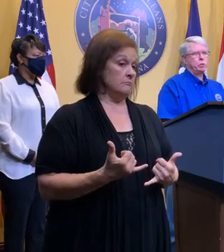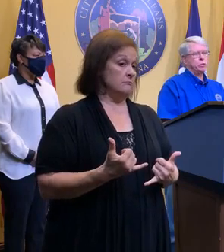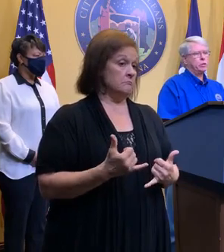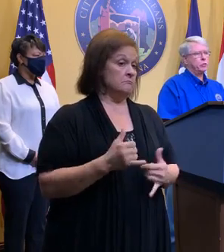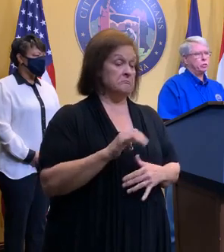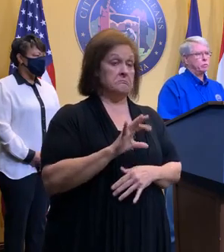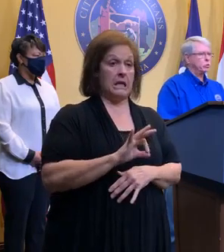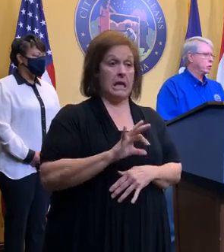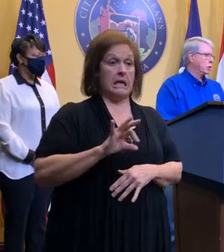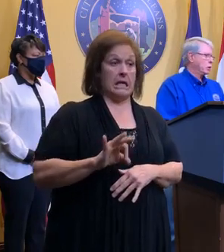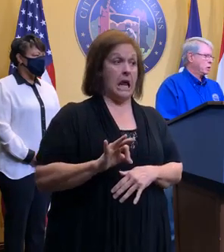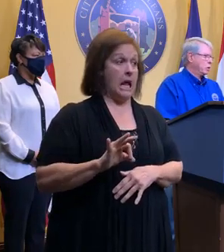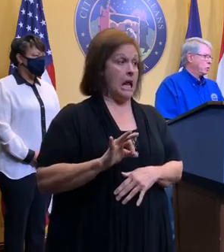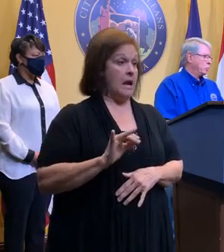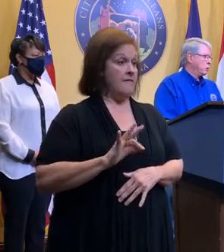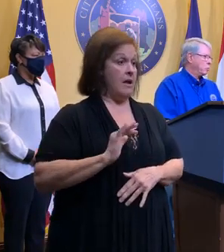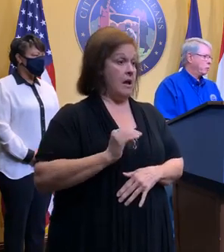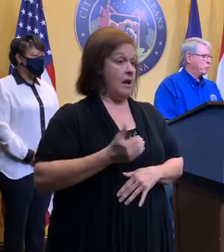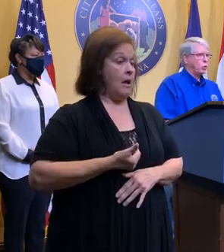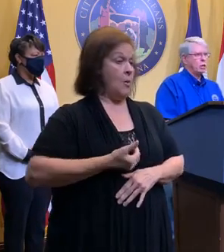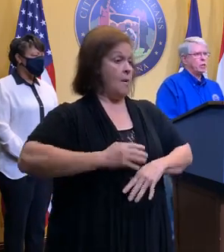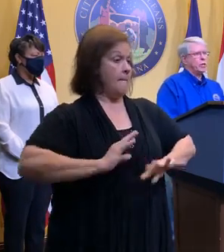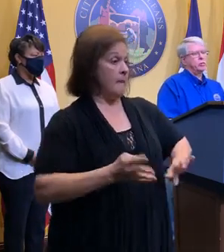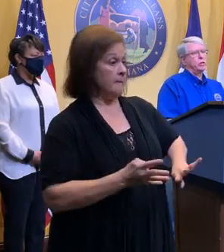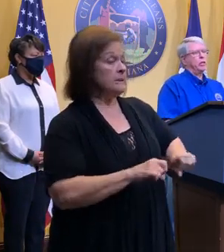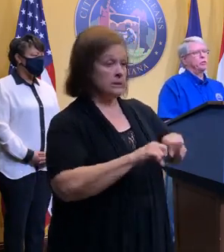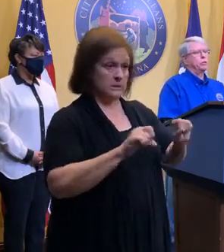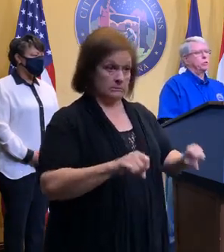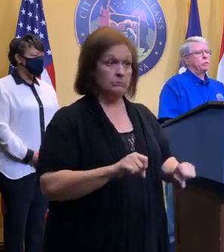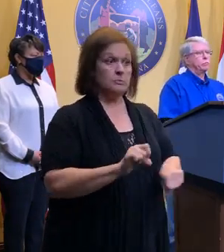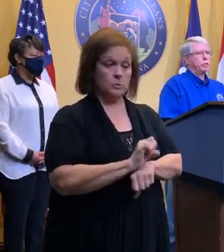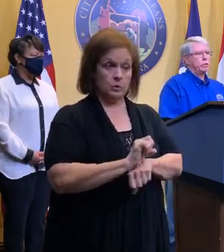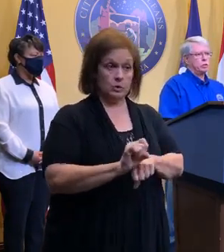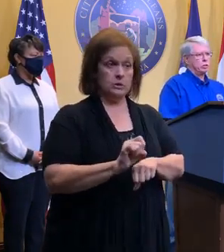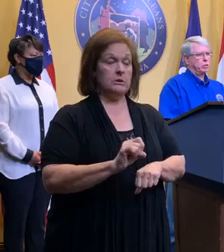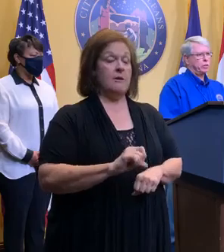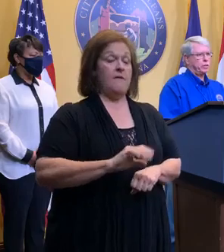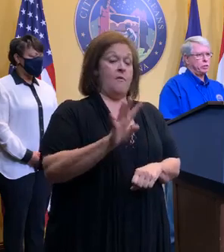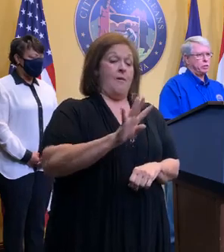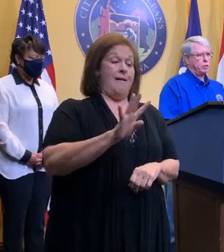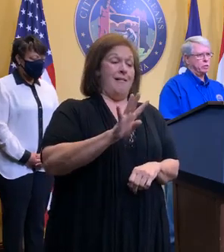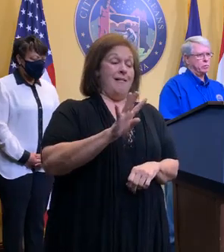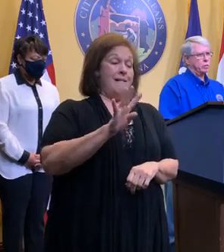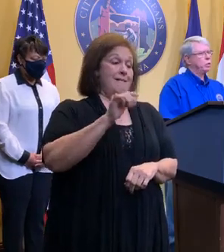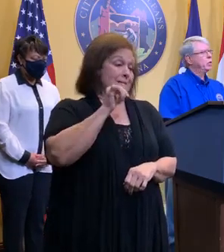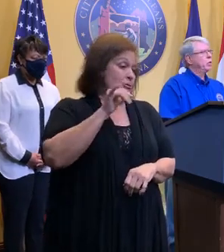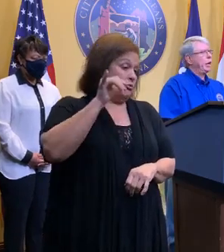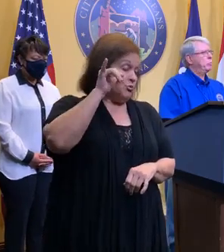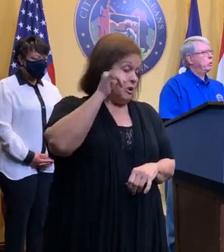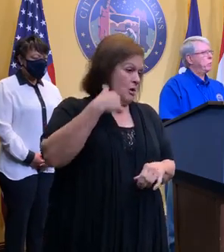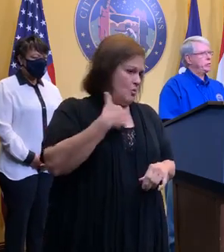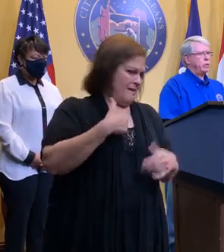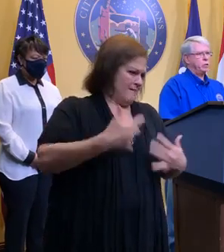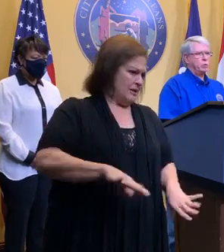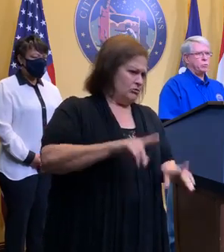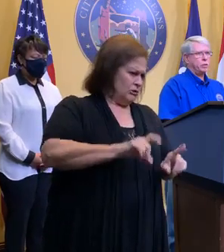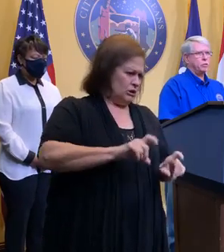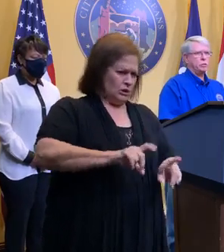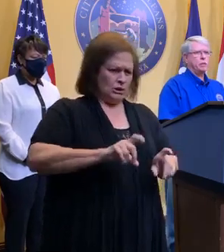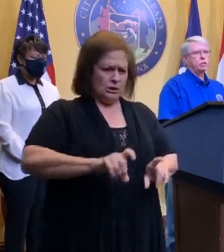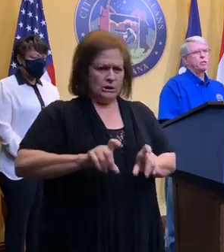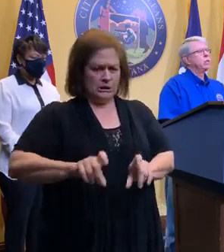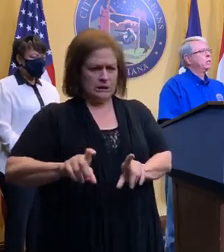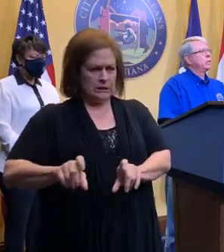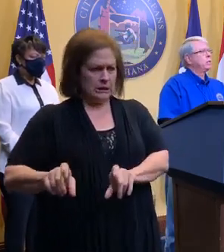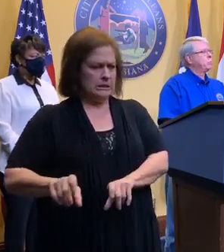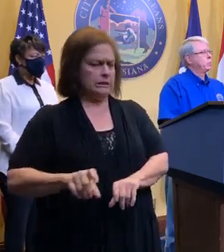major drainage pumps in service. About 4 o'clock yesterday afternoon, we finished testing a pump at Drainage Pump